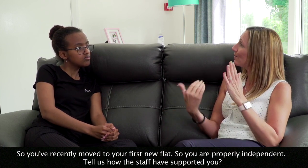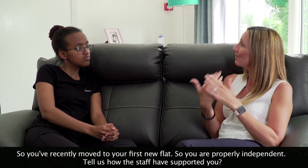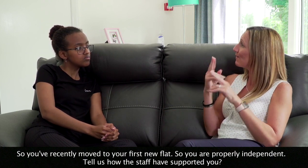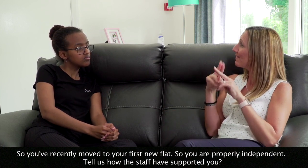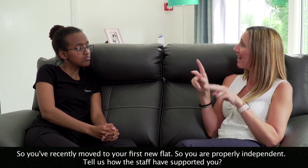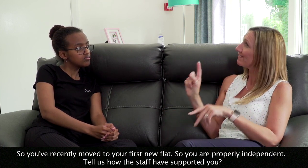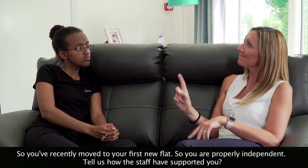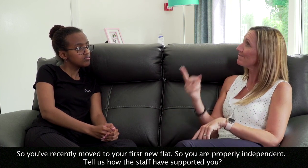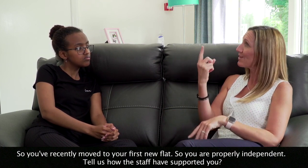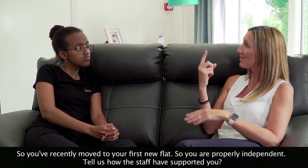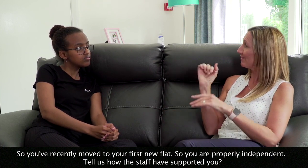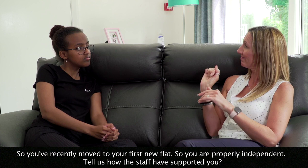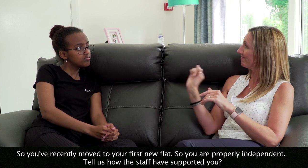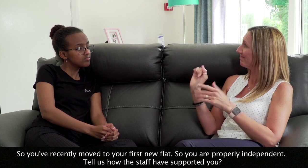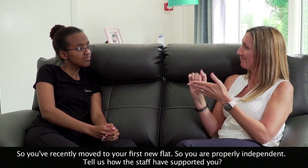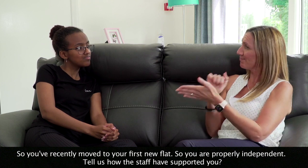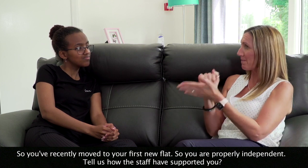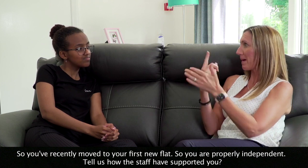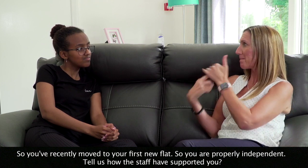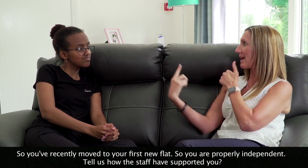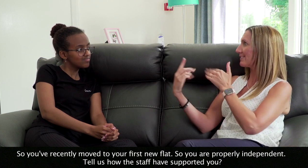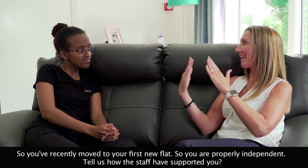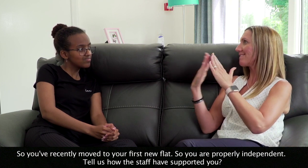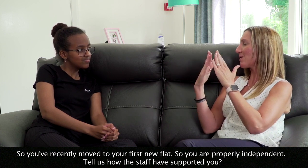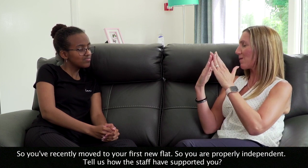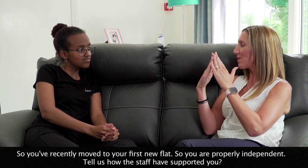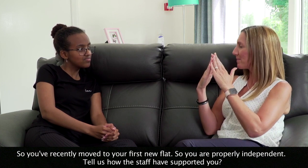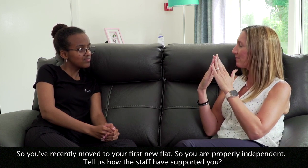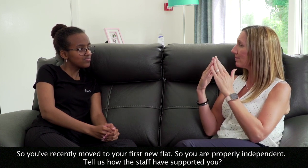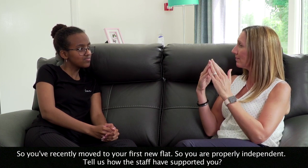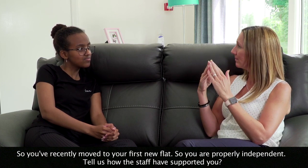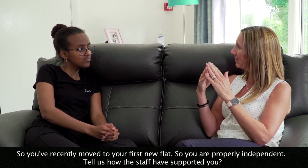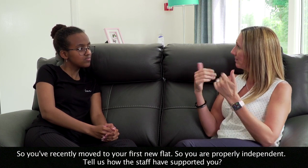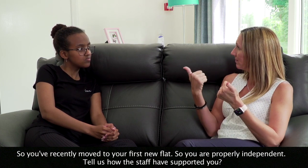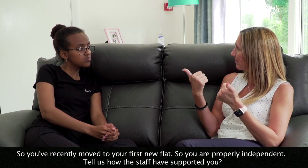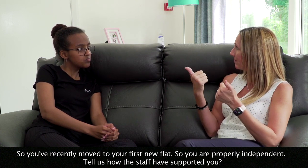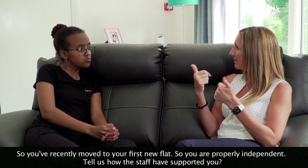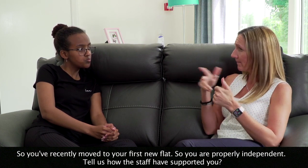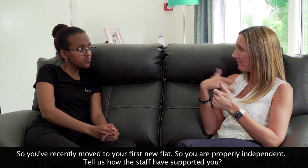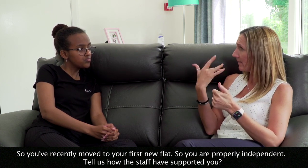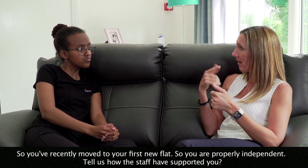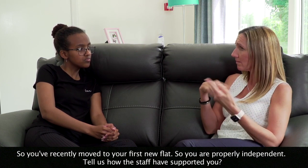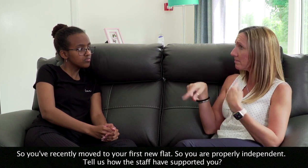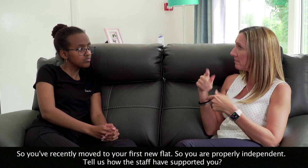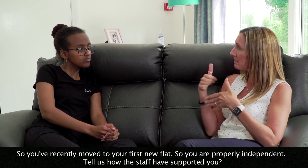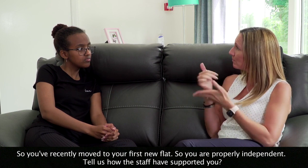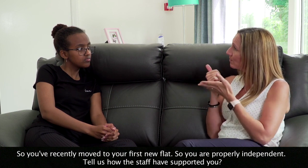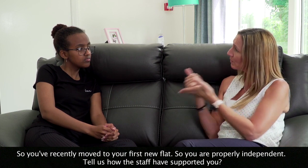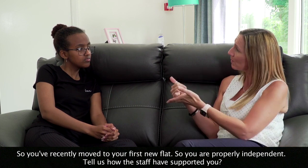So you've recently moved to your first new flat, so you're properly independent in your first real home. Tell us,